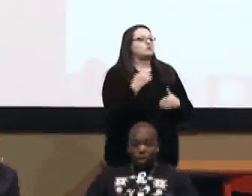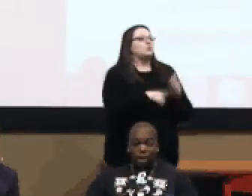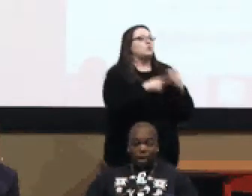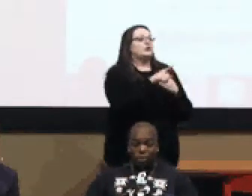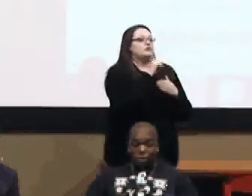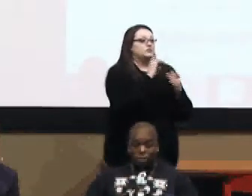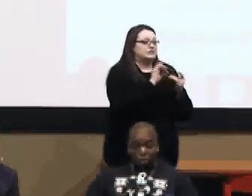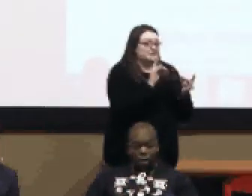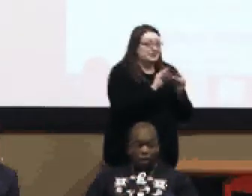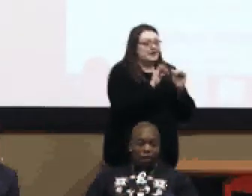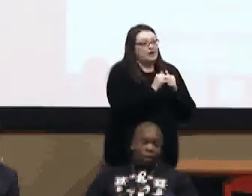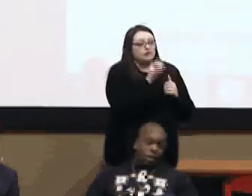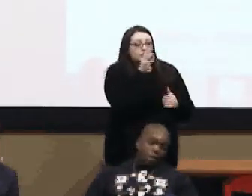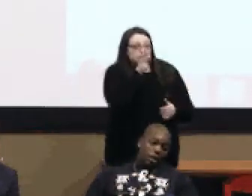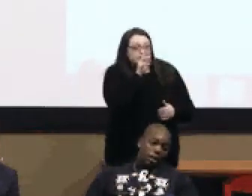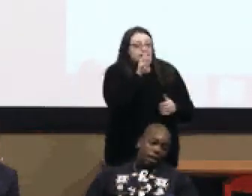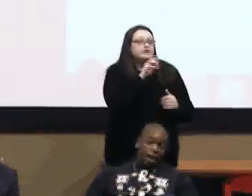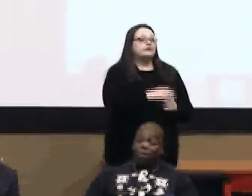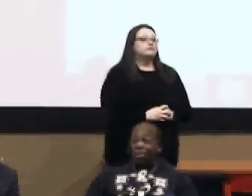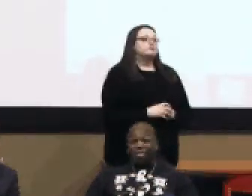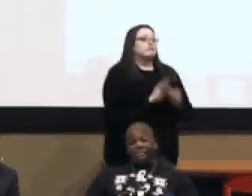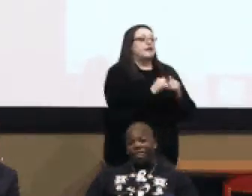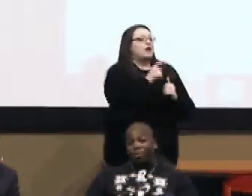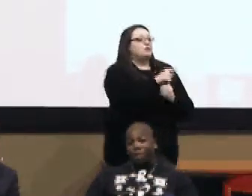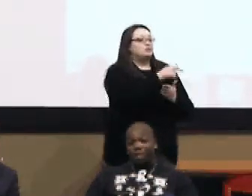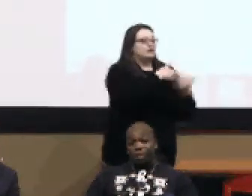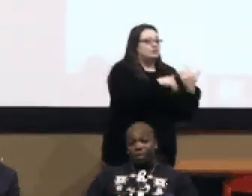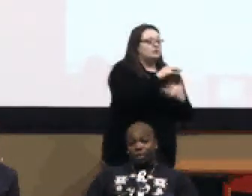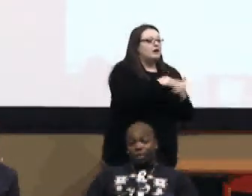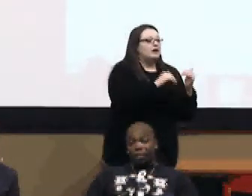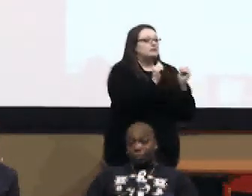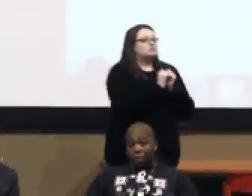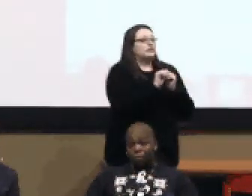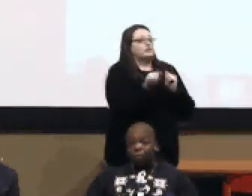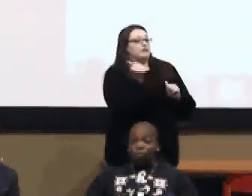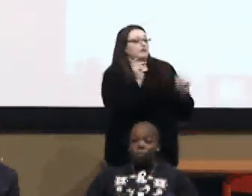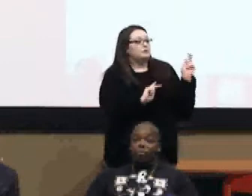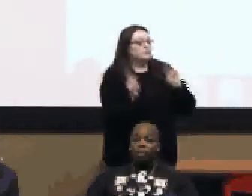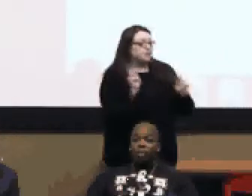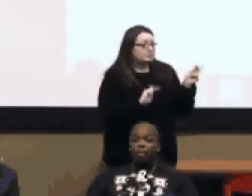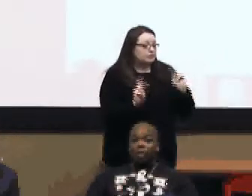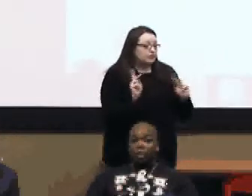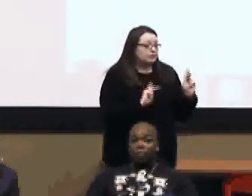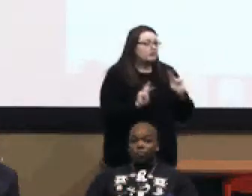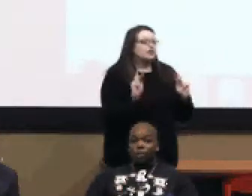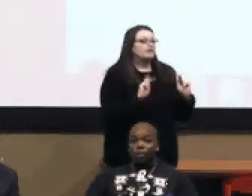you say, how you speak, how you interact with other people.